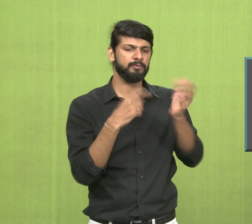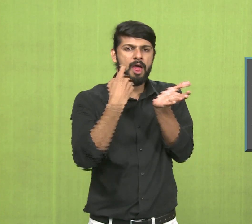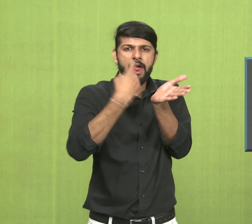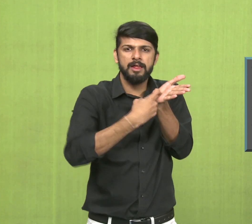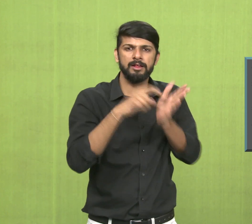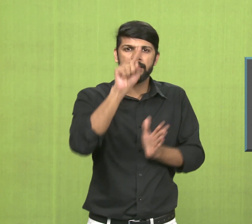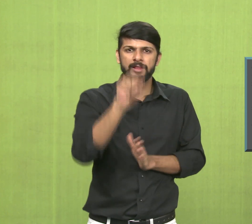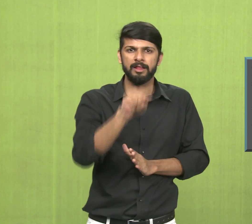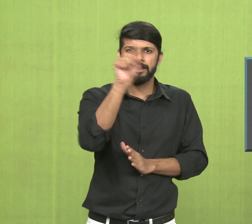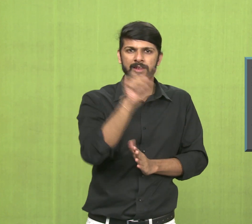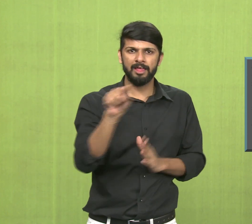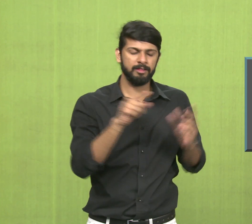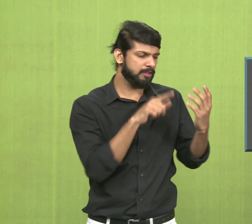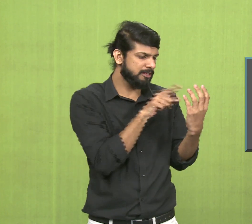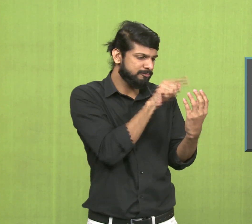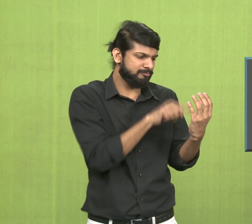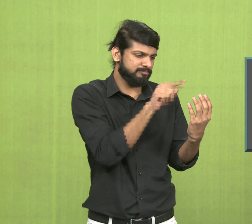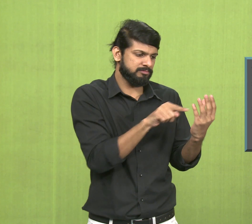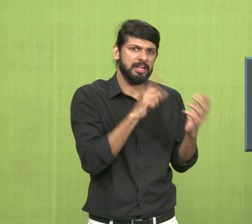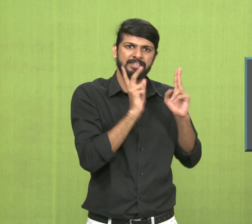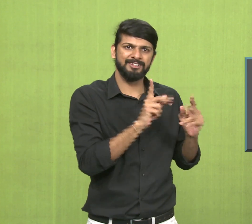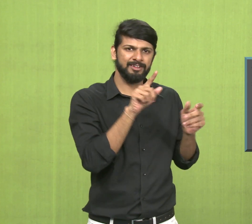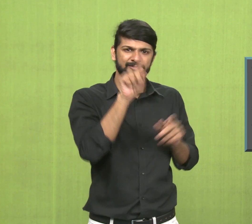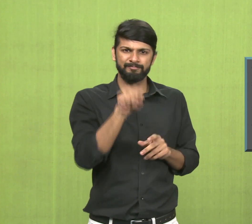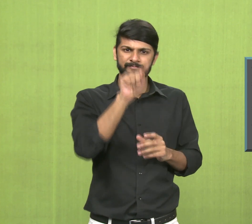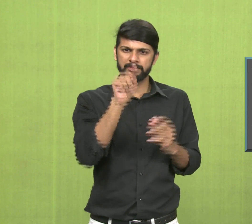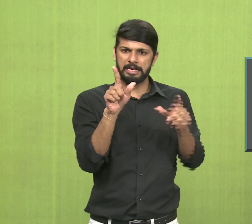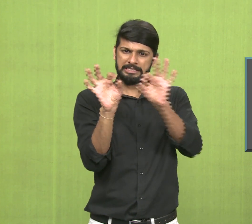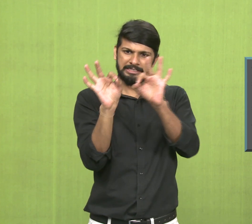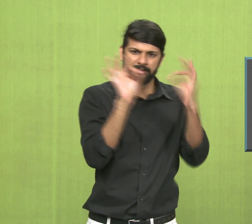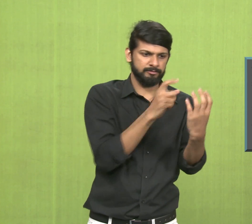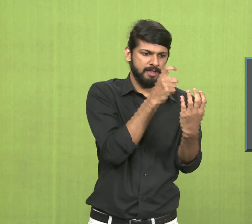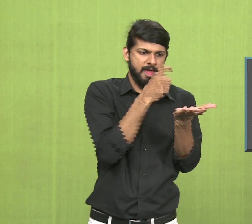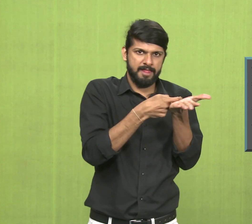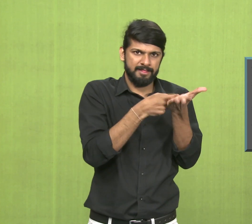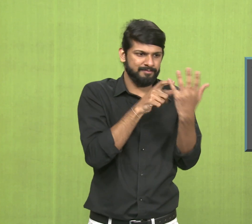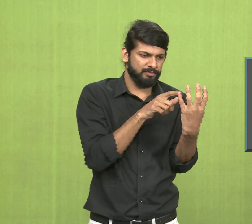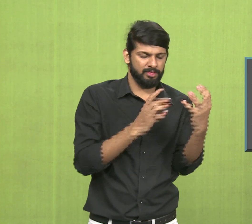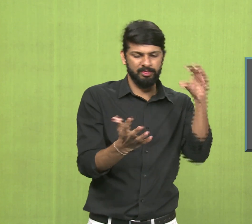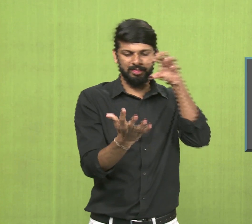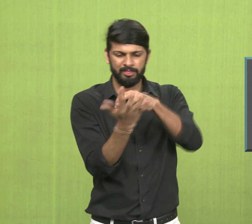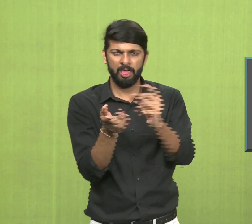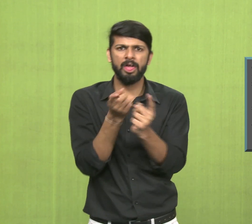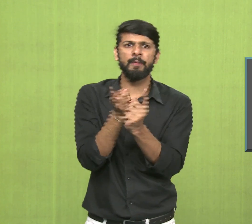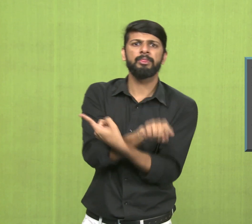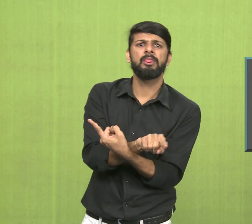be carved if you want to have carvings of letters and numerals. Example, you want to